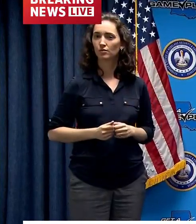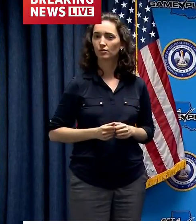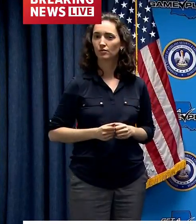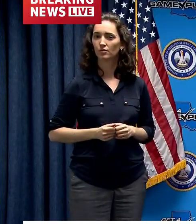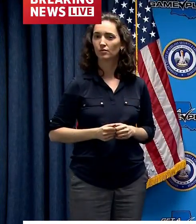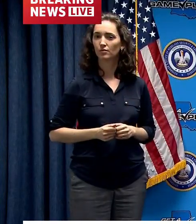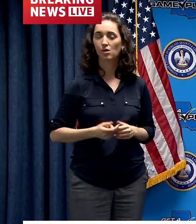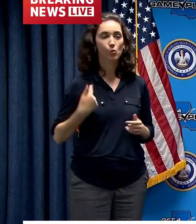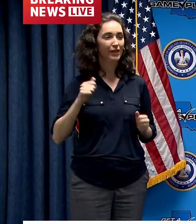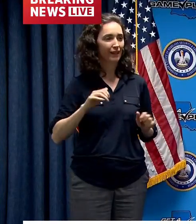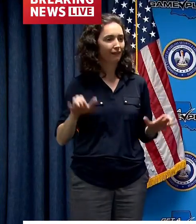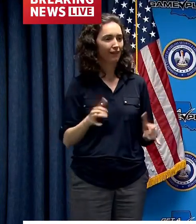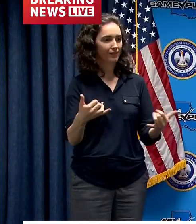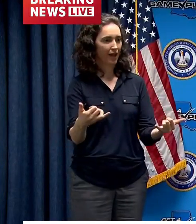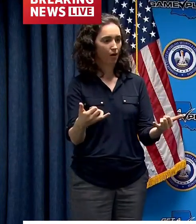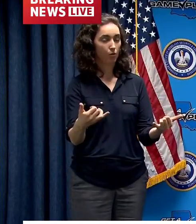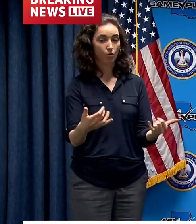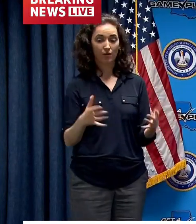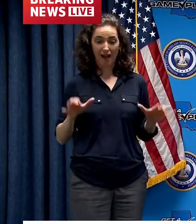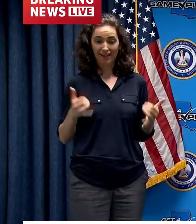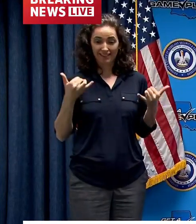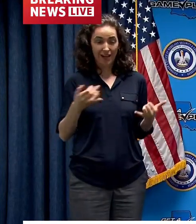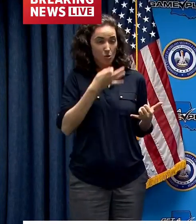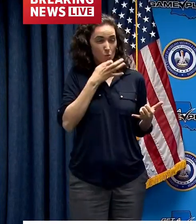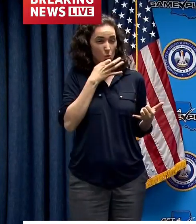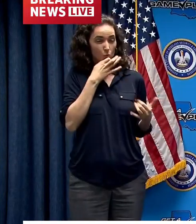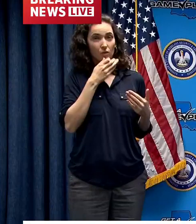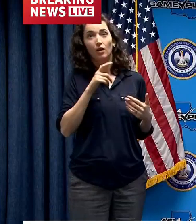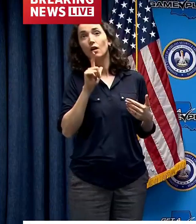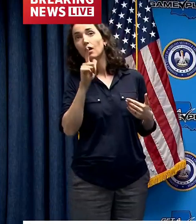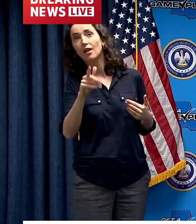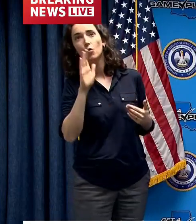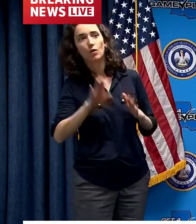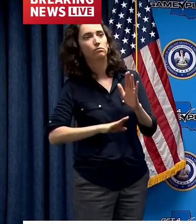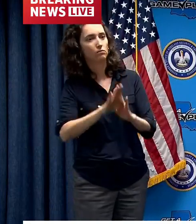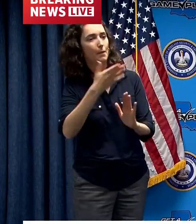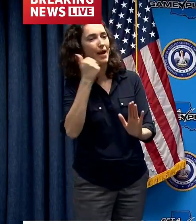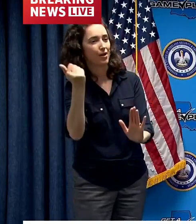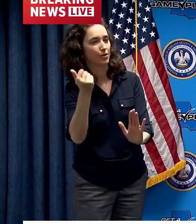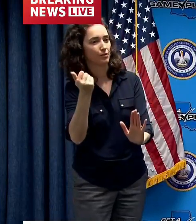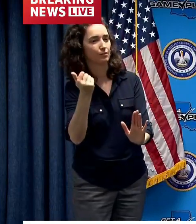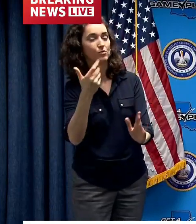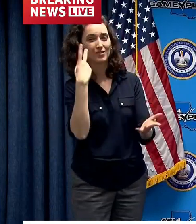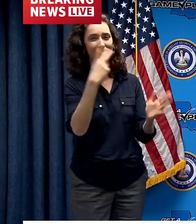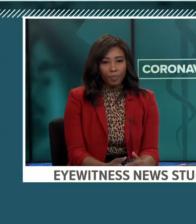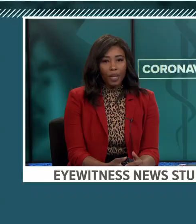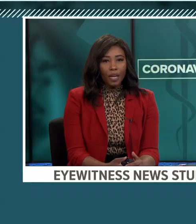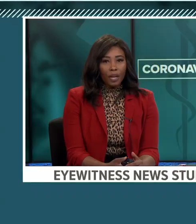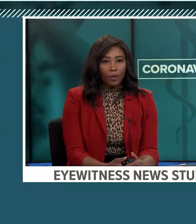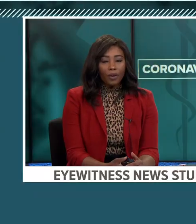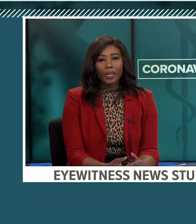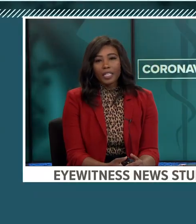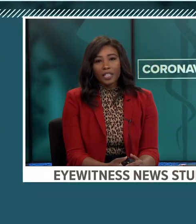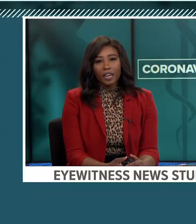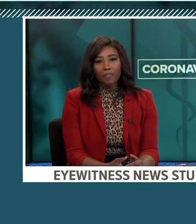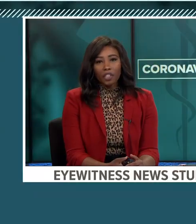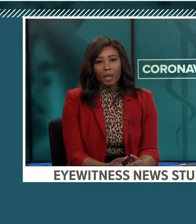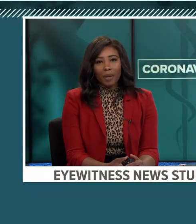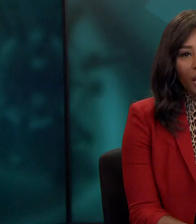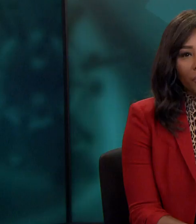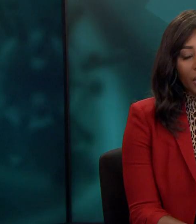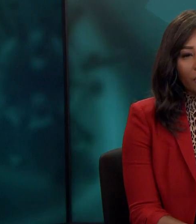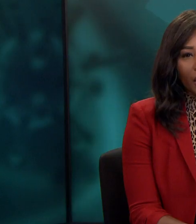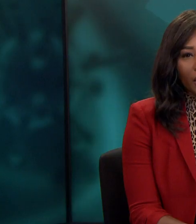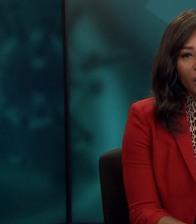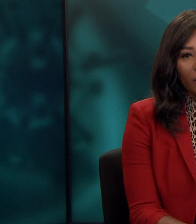We can do something, and the sooner we do it, the better. As you saw from the modeling. Thank you very much. You are listening to Governor John